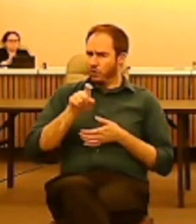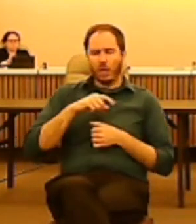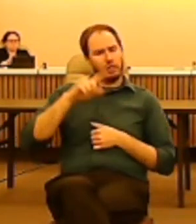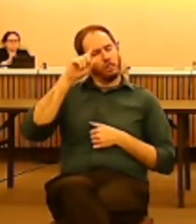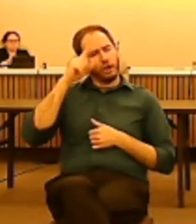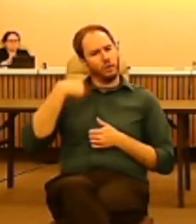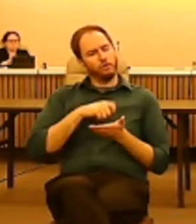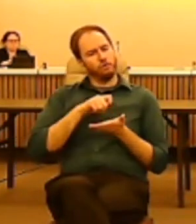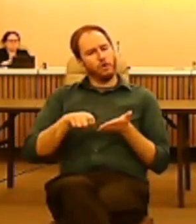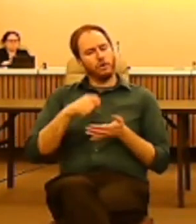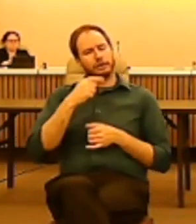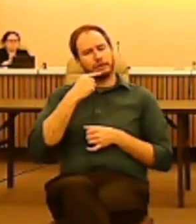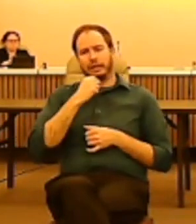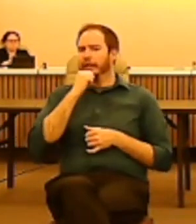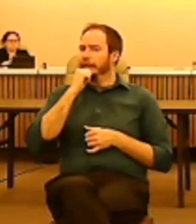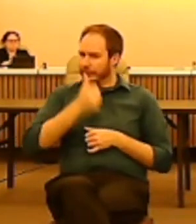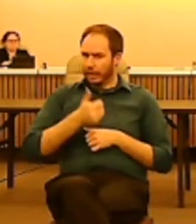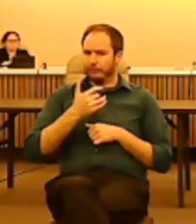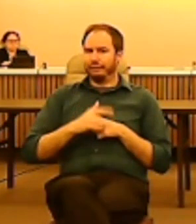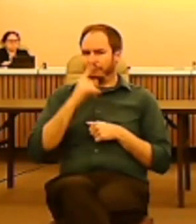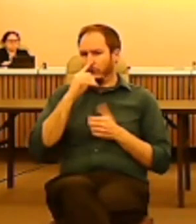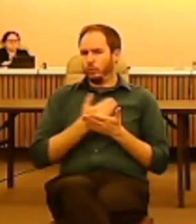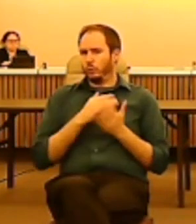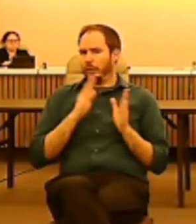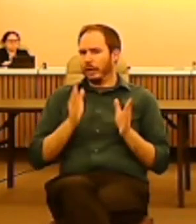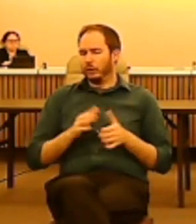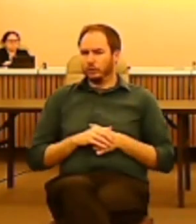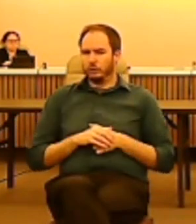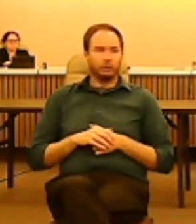thought we wrote it that it was not available for new houses.